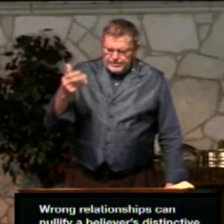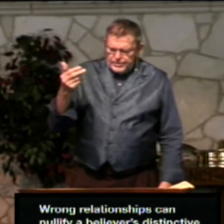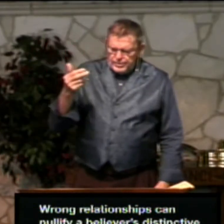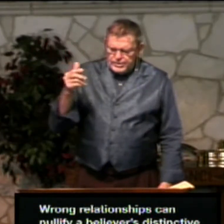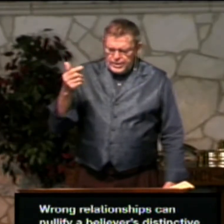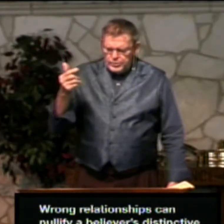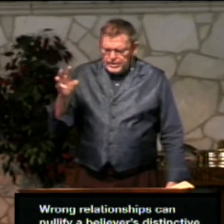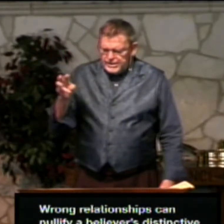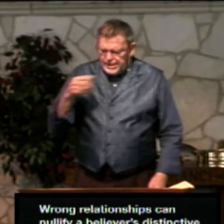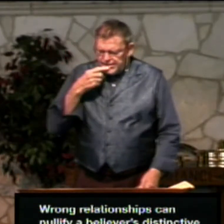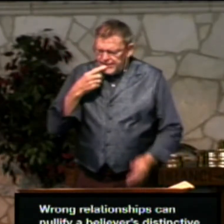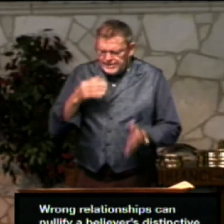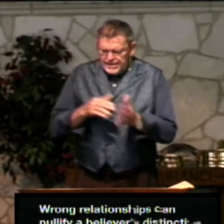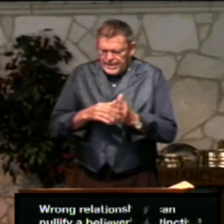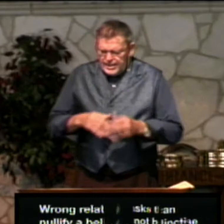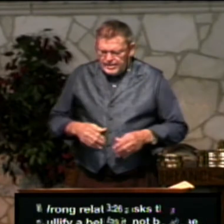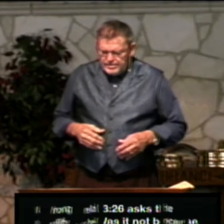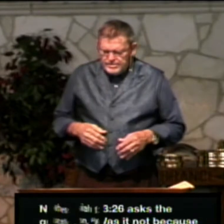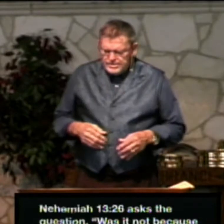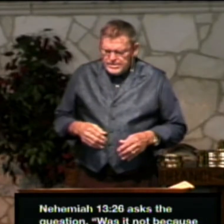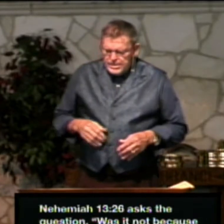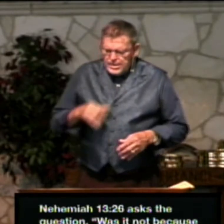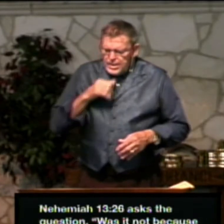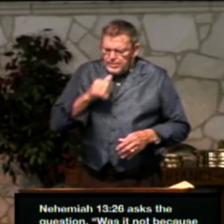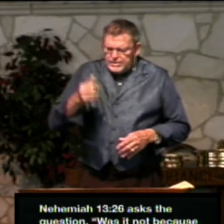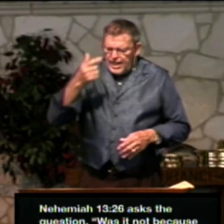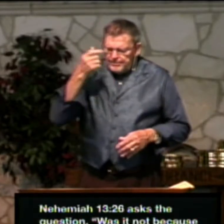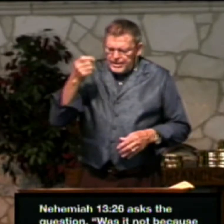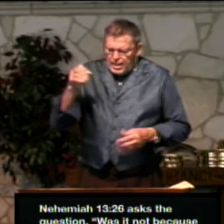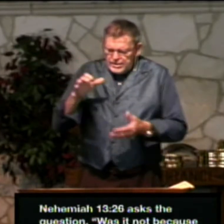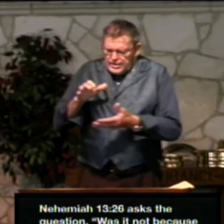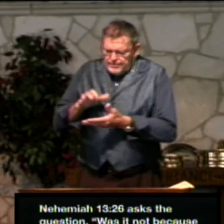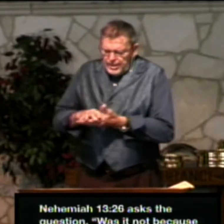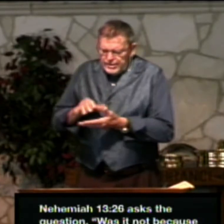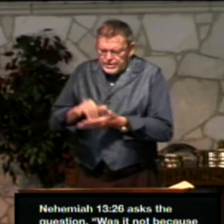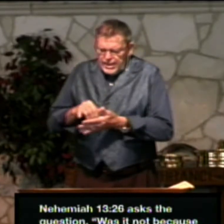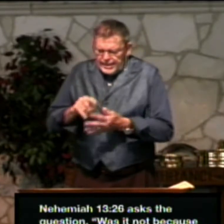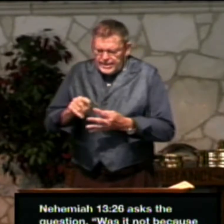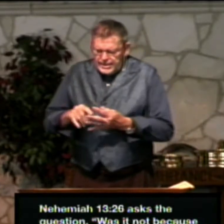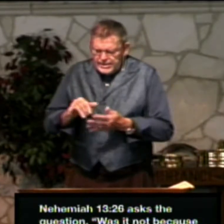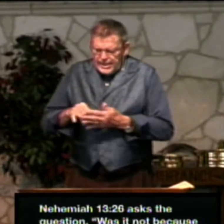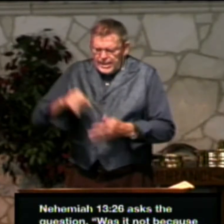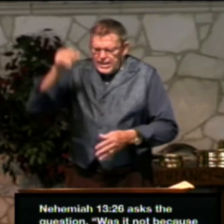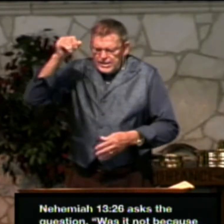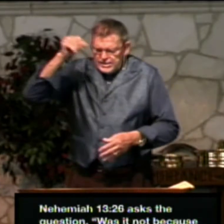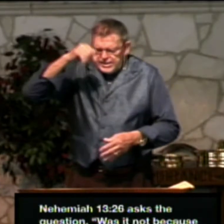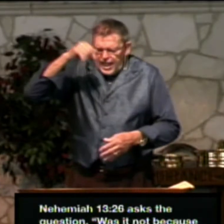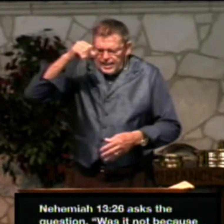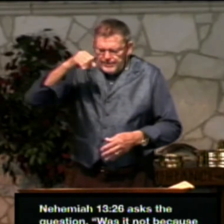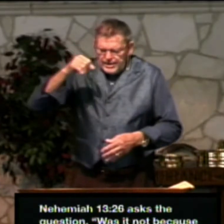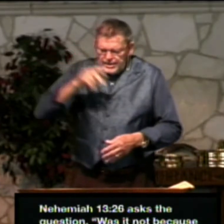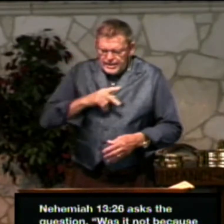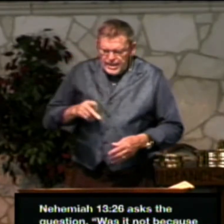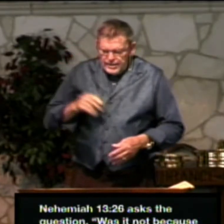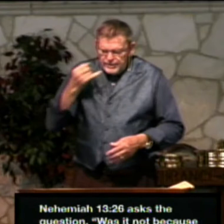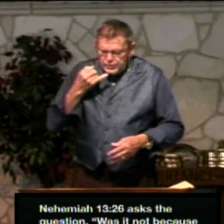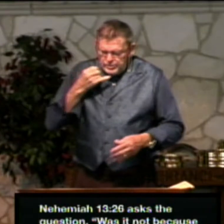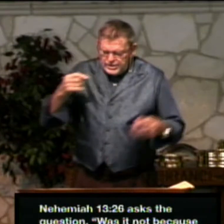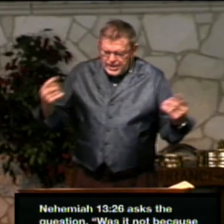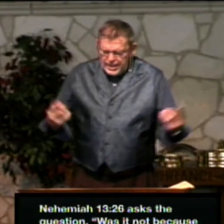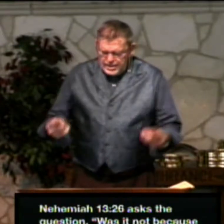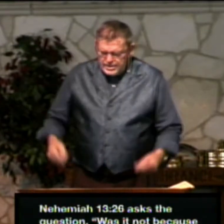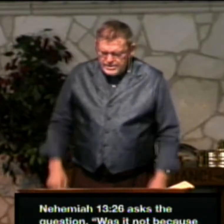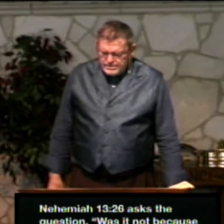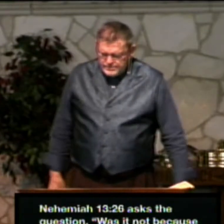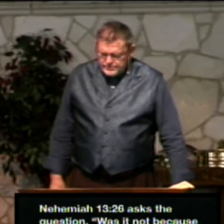Nehemiah chapter 13, 26 says it again. It was not because of the marriages like these that Solomon, the king of